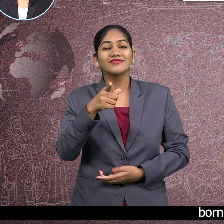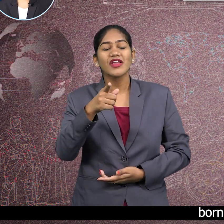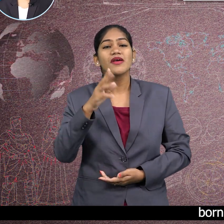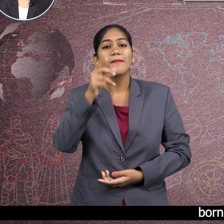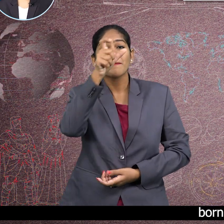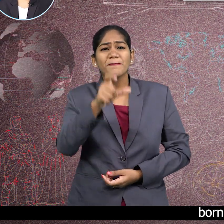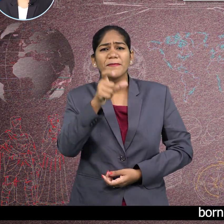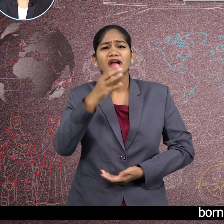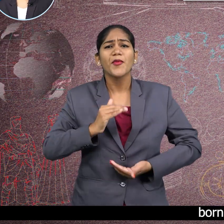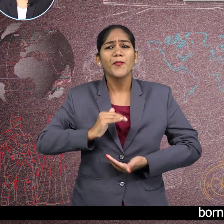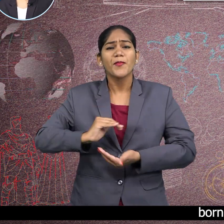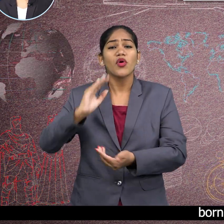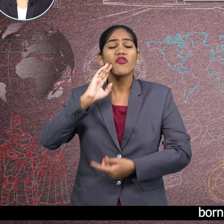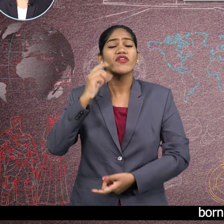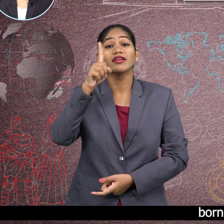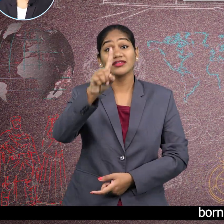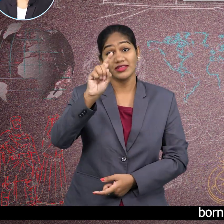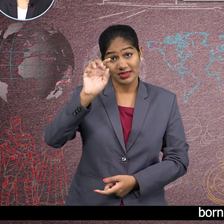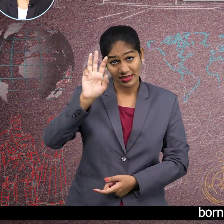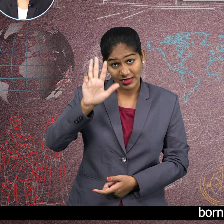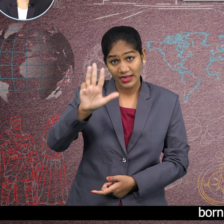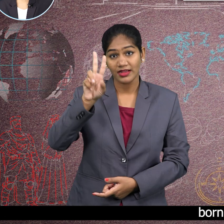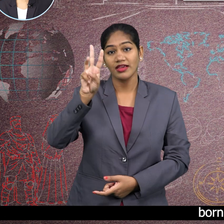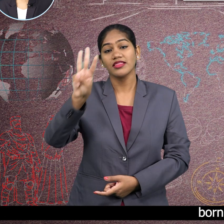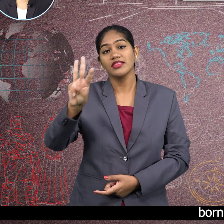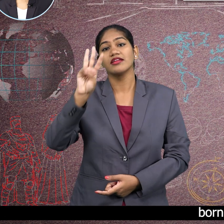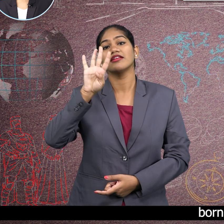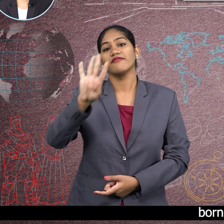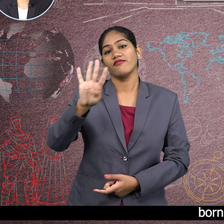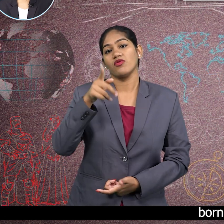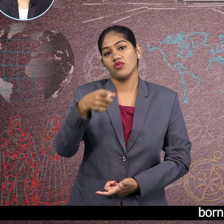born in 1934,